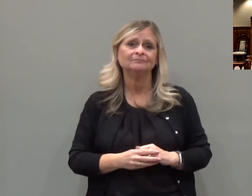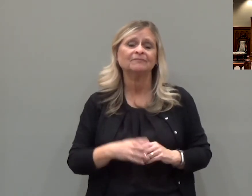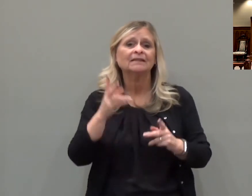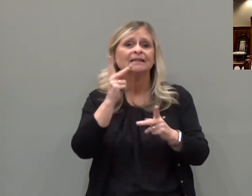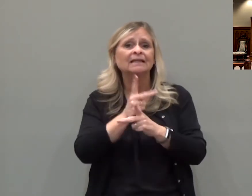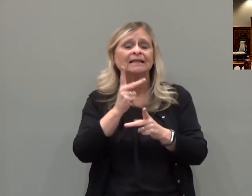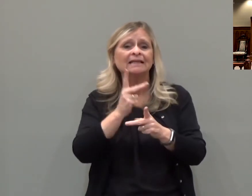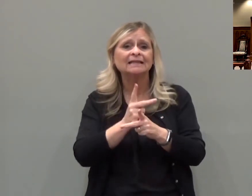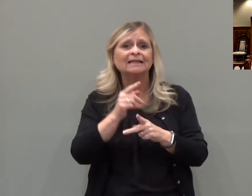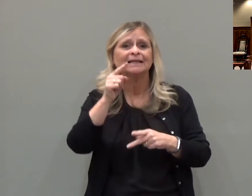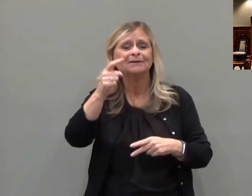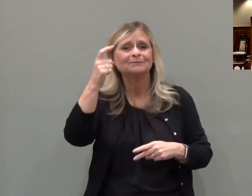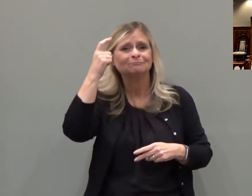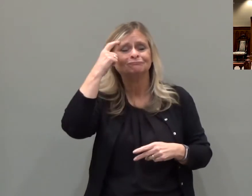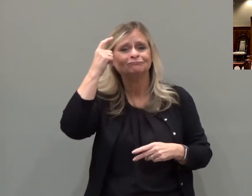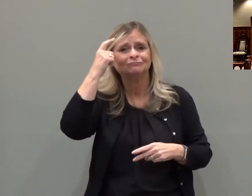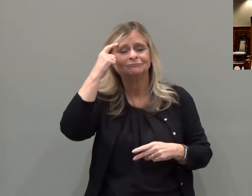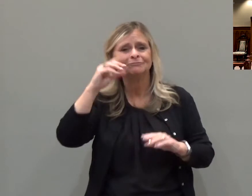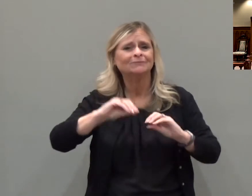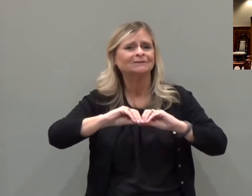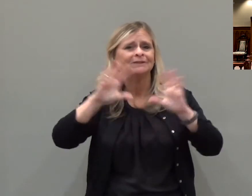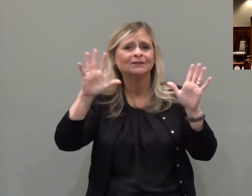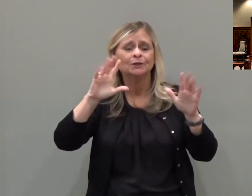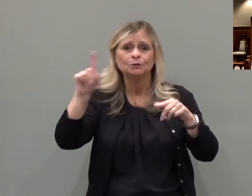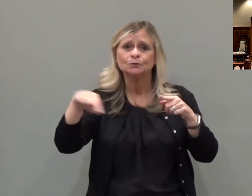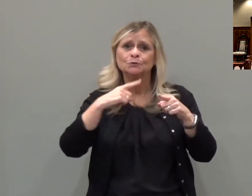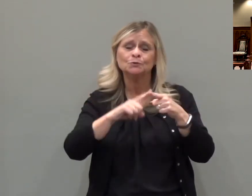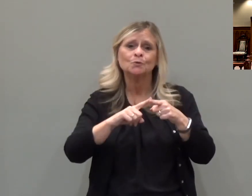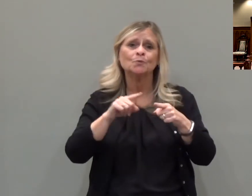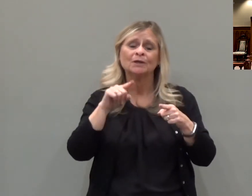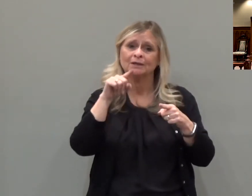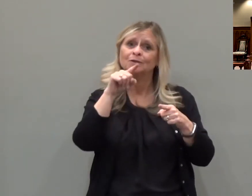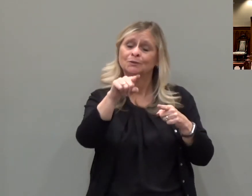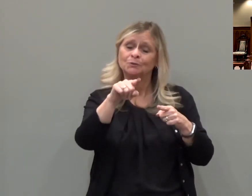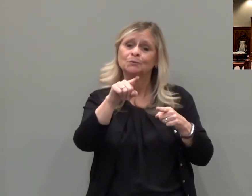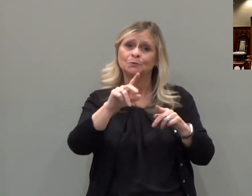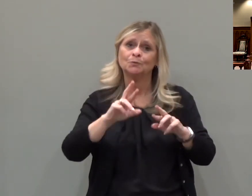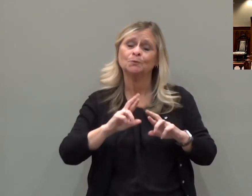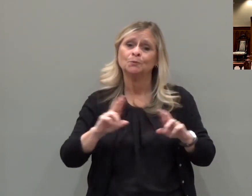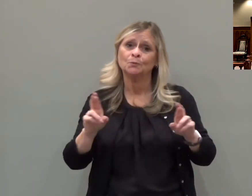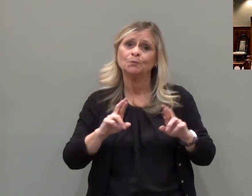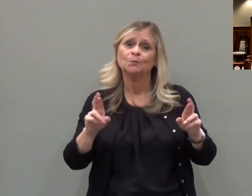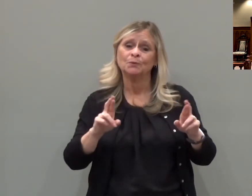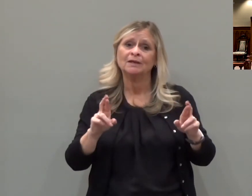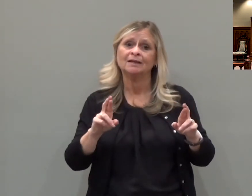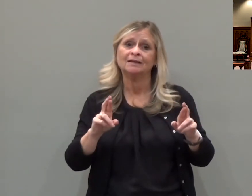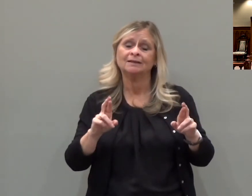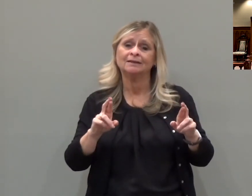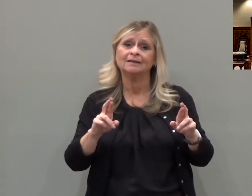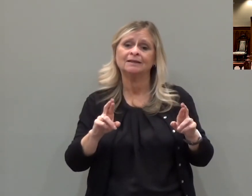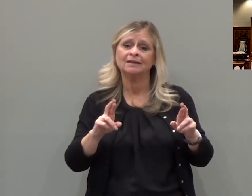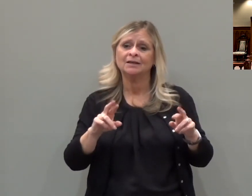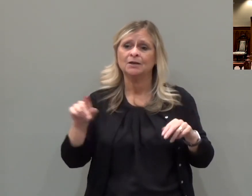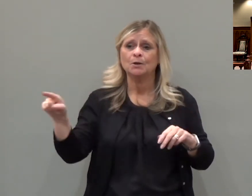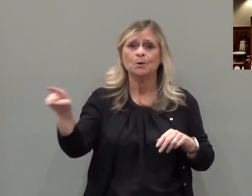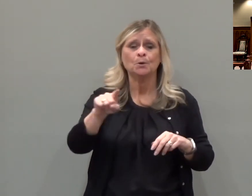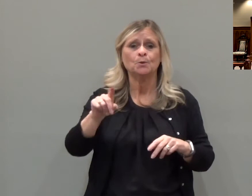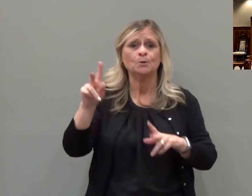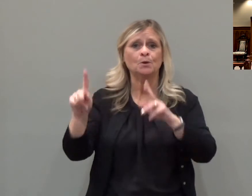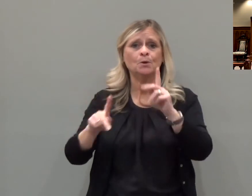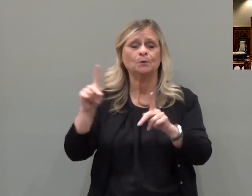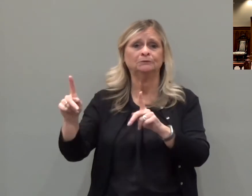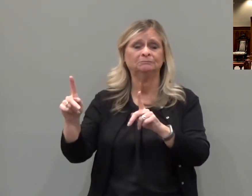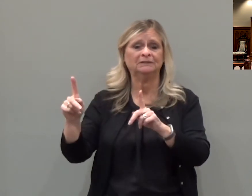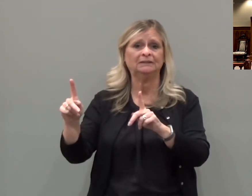Keep your conscience clear. So when you are maligned, those who abuse you for your good conduct